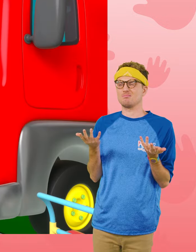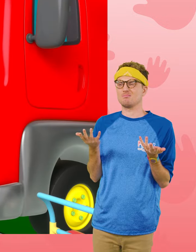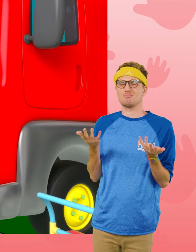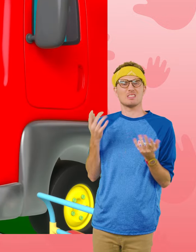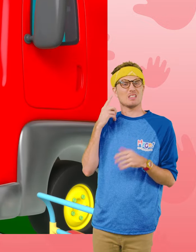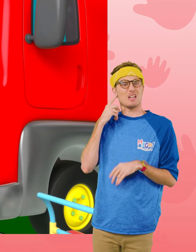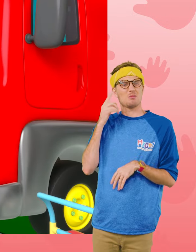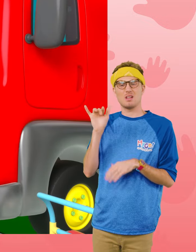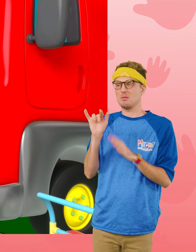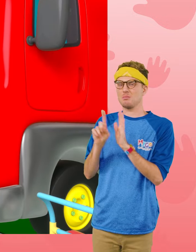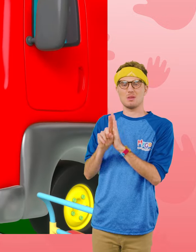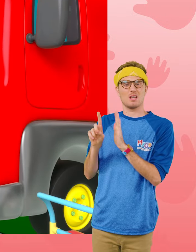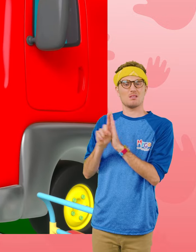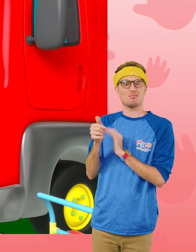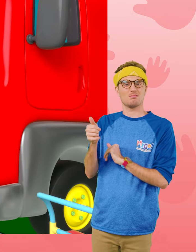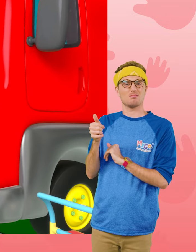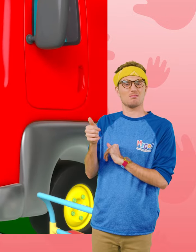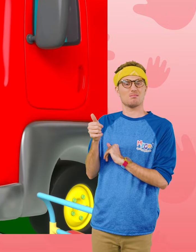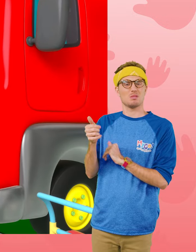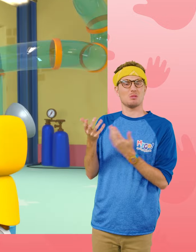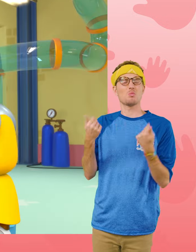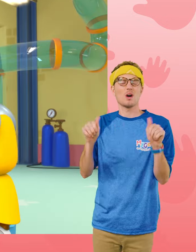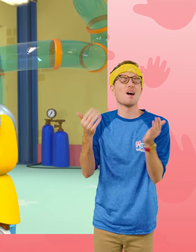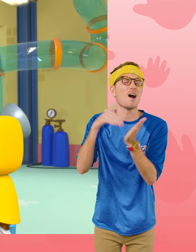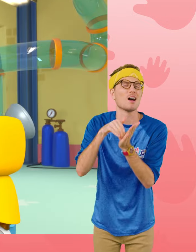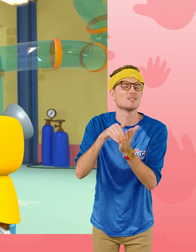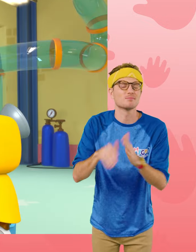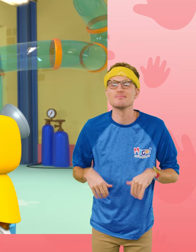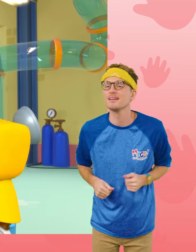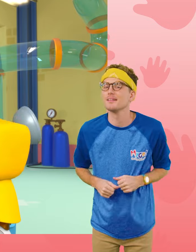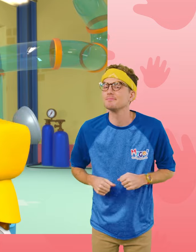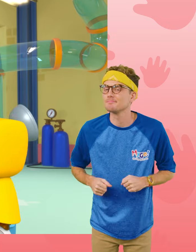It sounds like a doorbell. Let's try again.